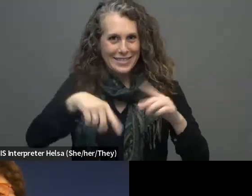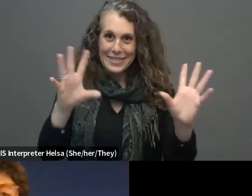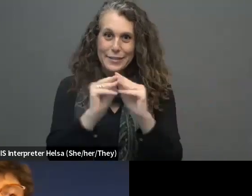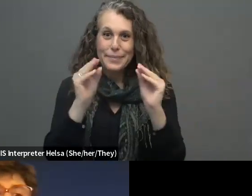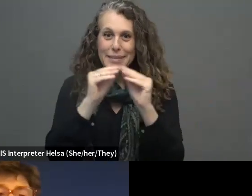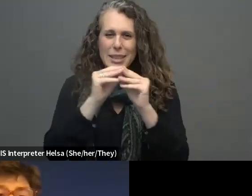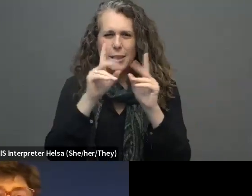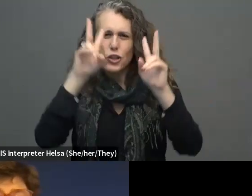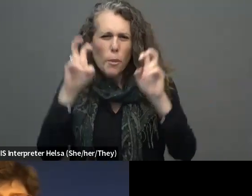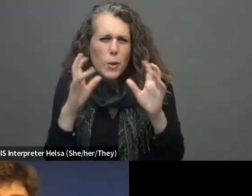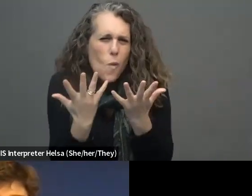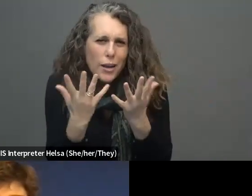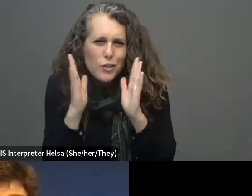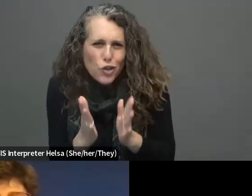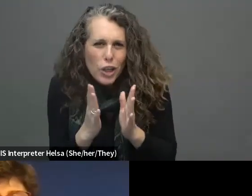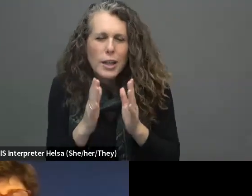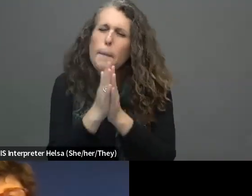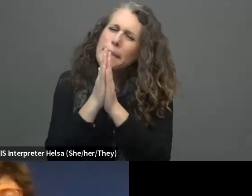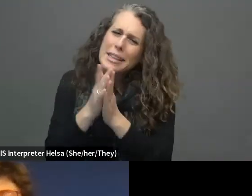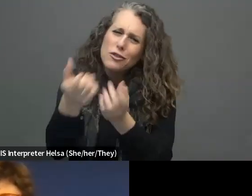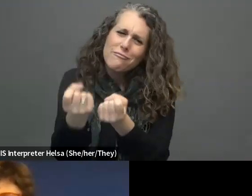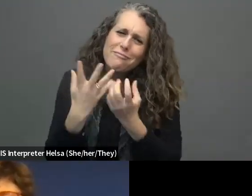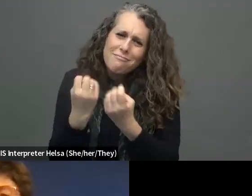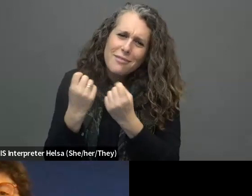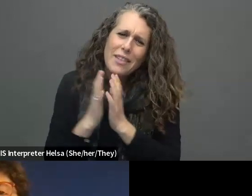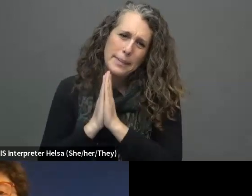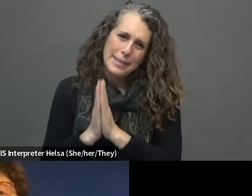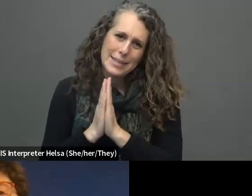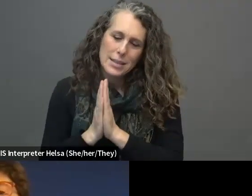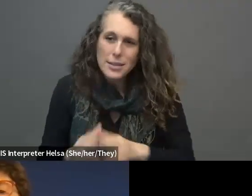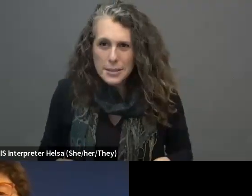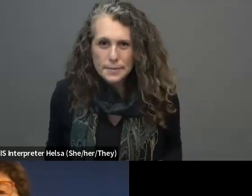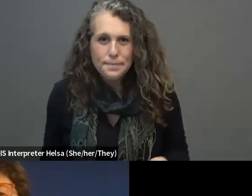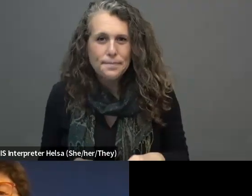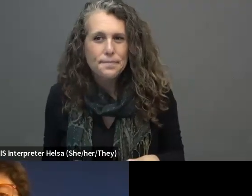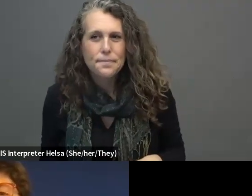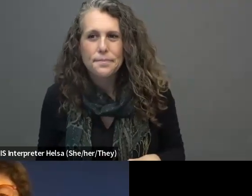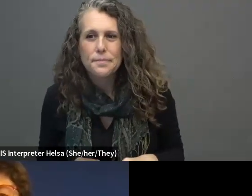you did enjoy this webinar, please do add your feedback for